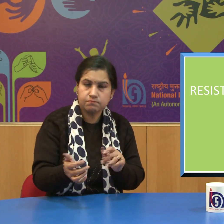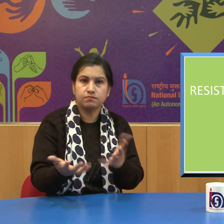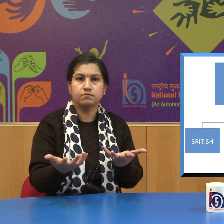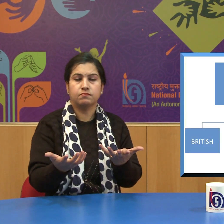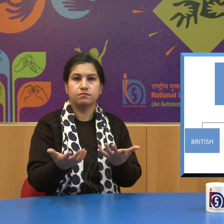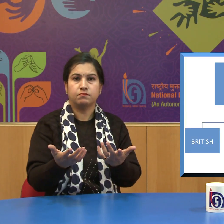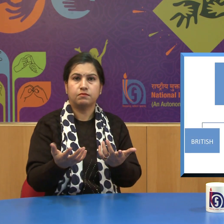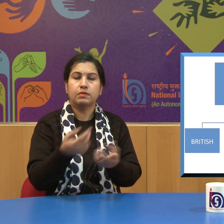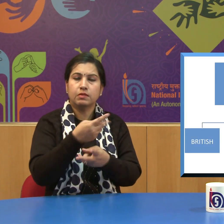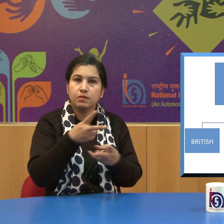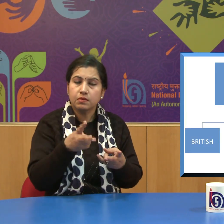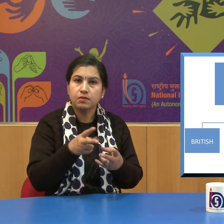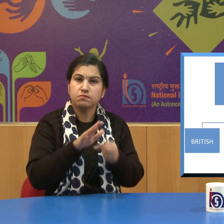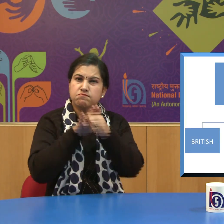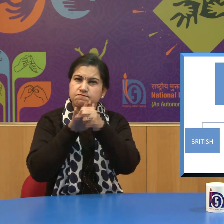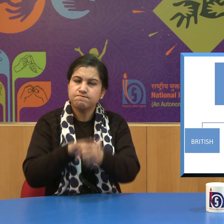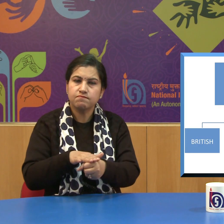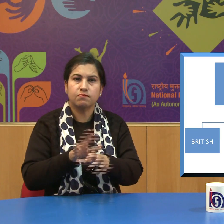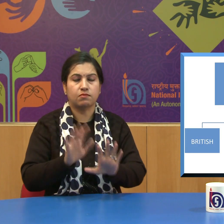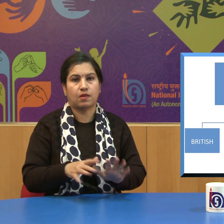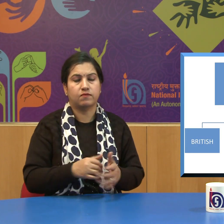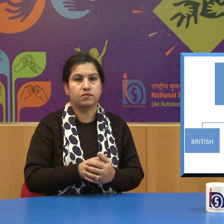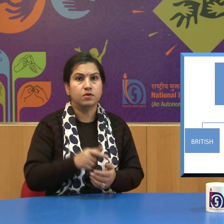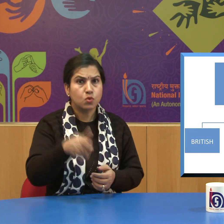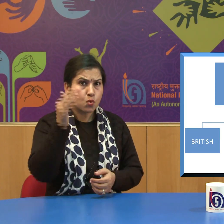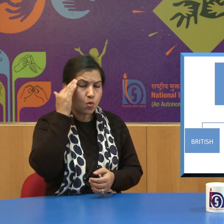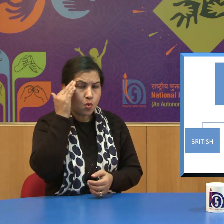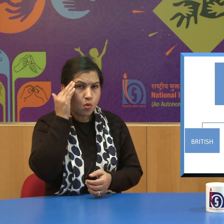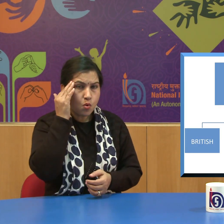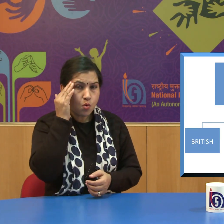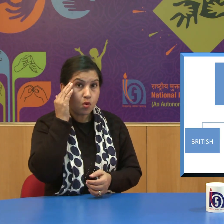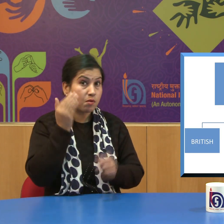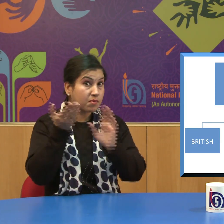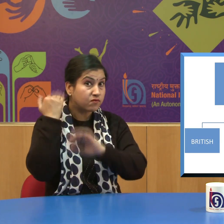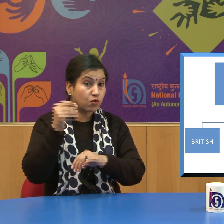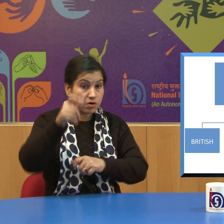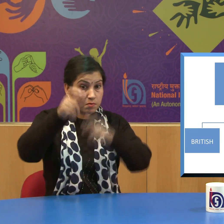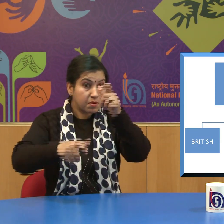Do you know who were the people who exploited the common people?